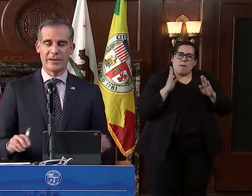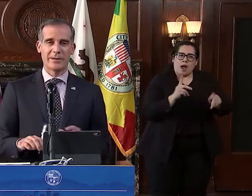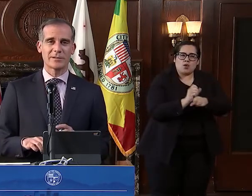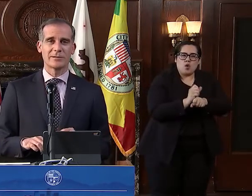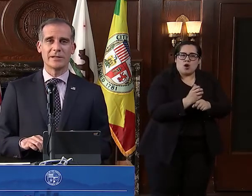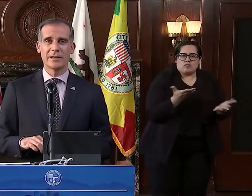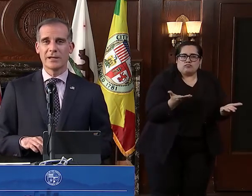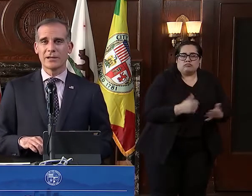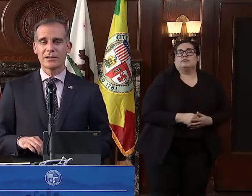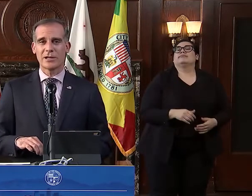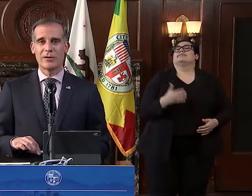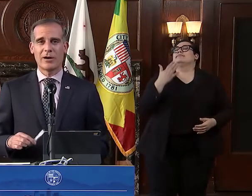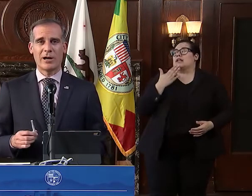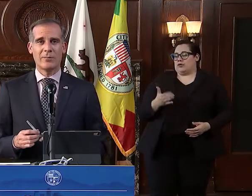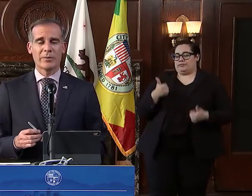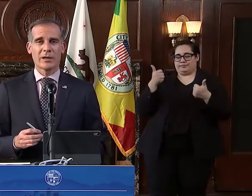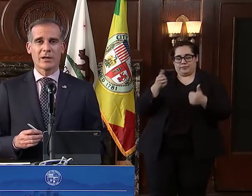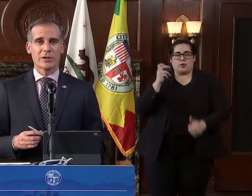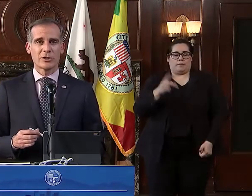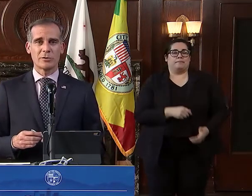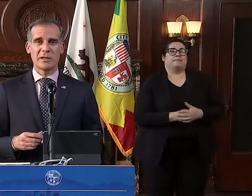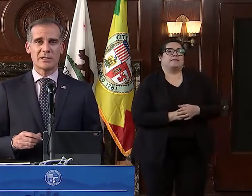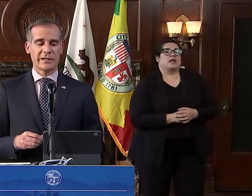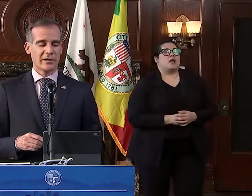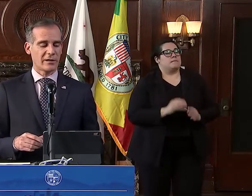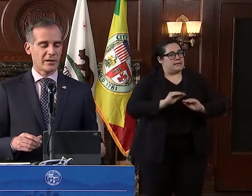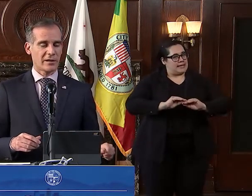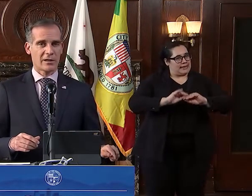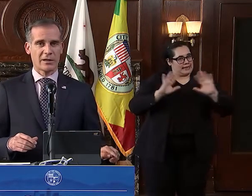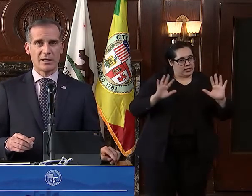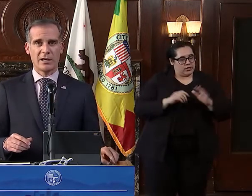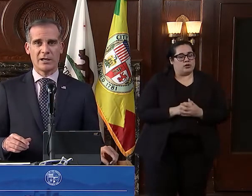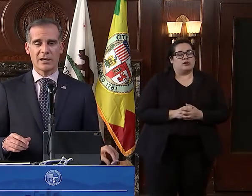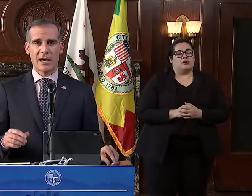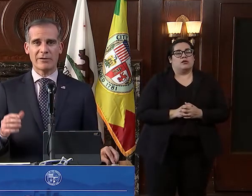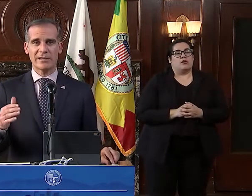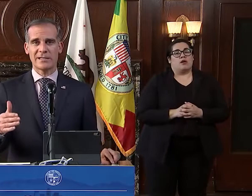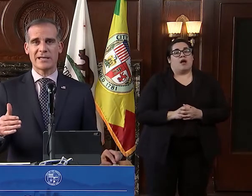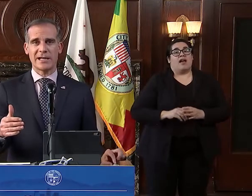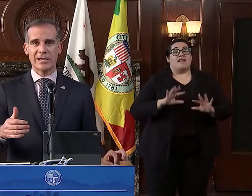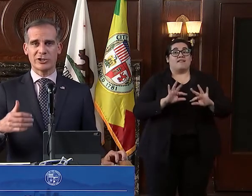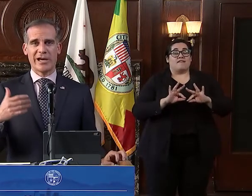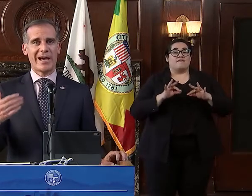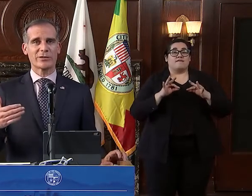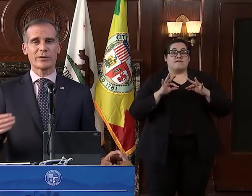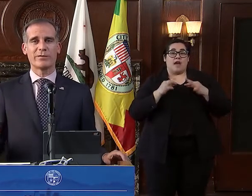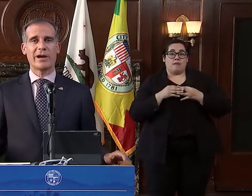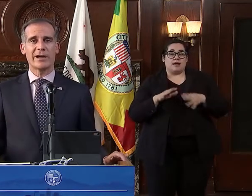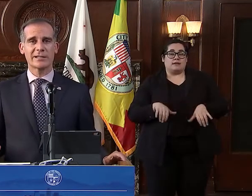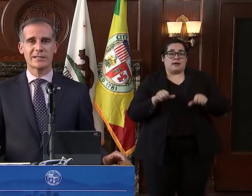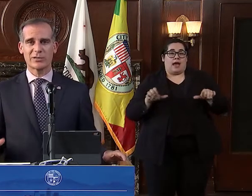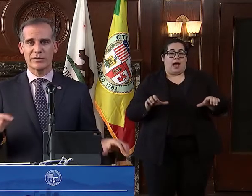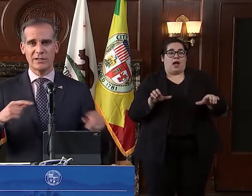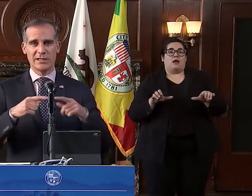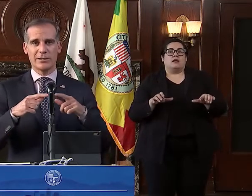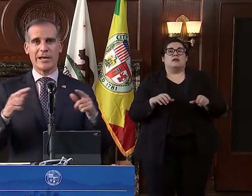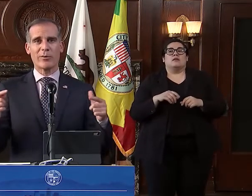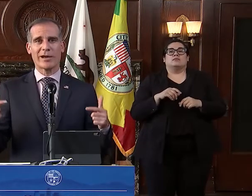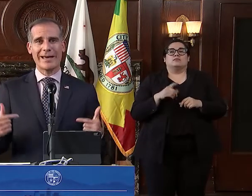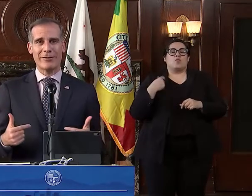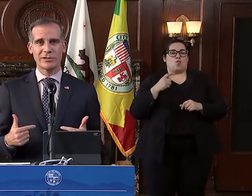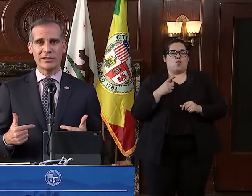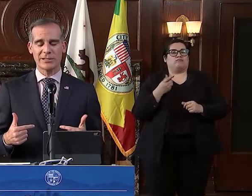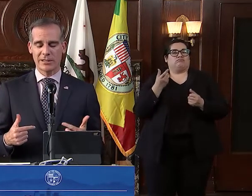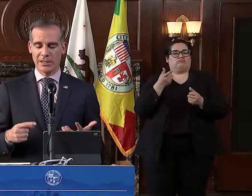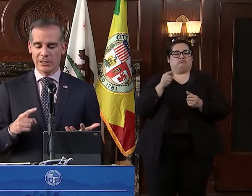Thank you. Absolutely. So to be clear, the county has taken action to ask for the variance, as we've seen in